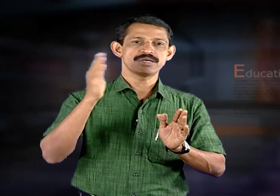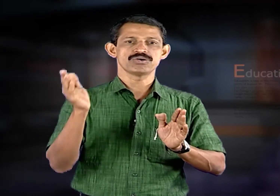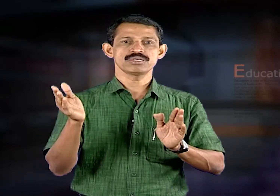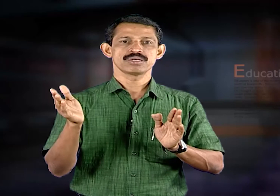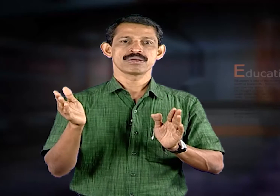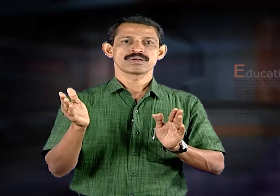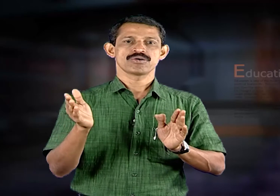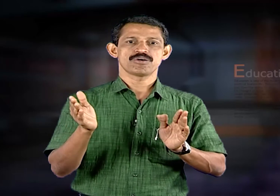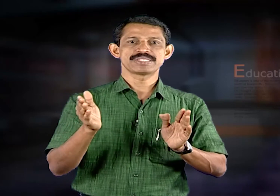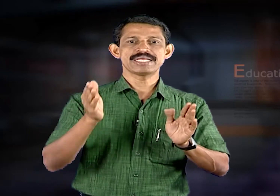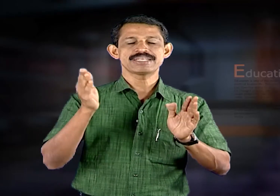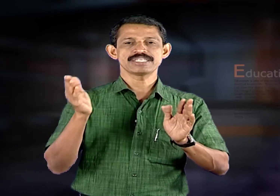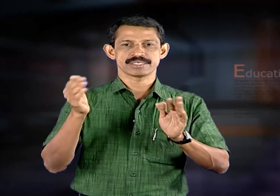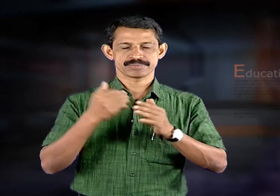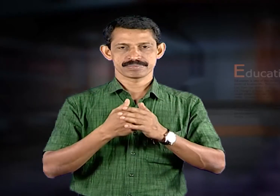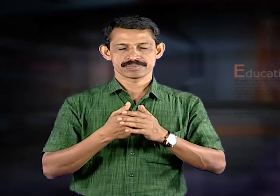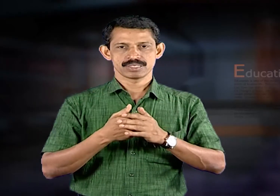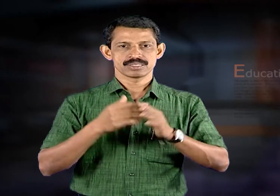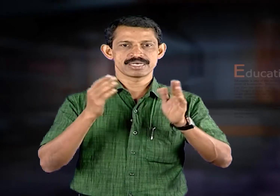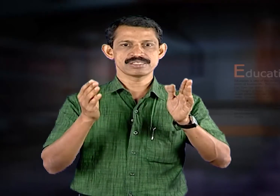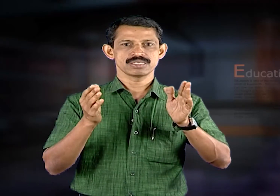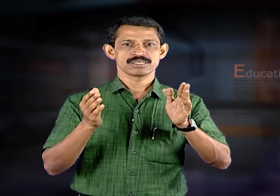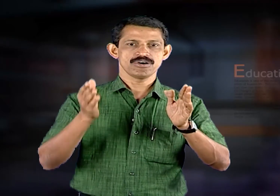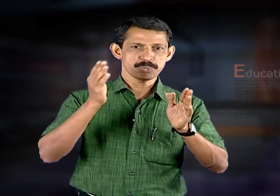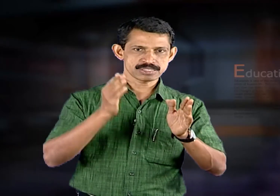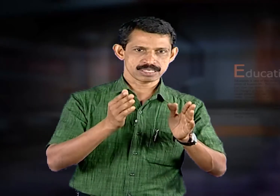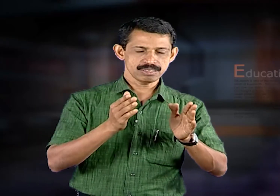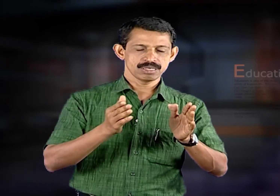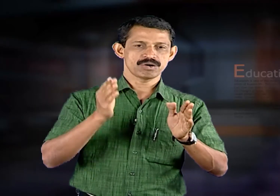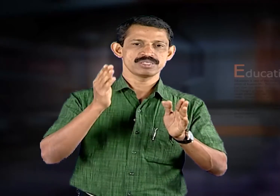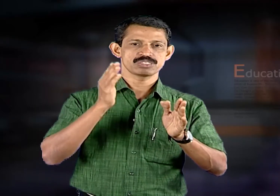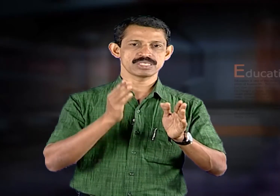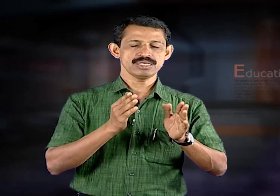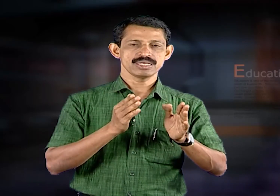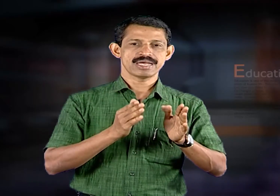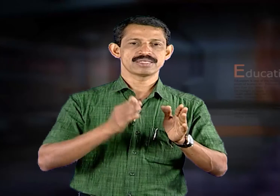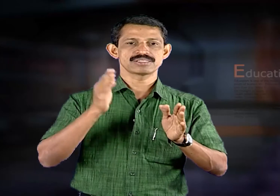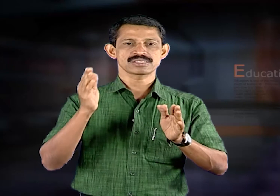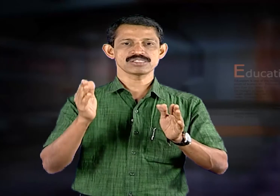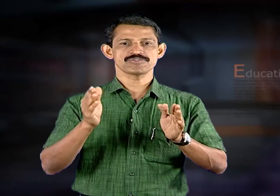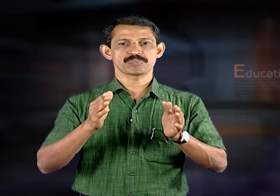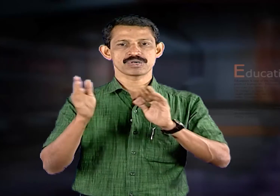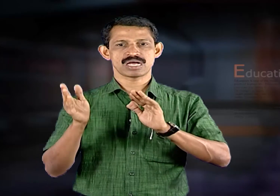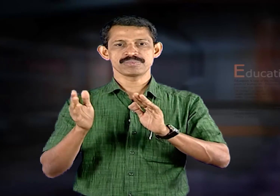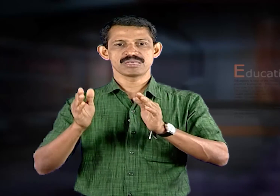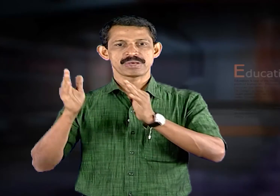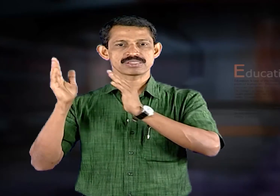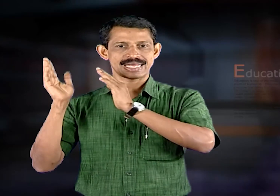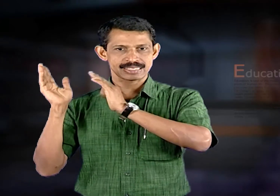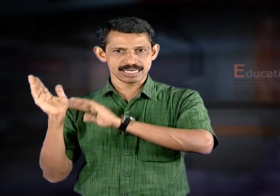not obtain a degree. There is no pressure on the student and the success of the program depends entirely